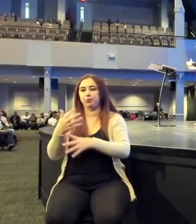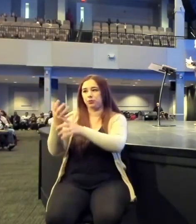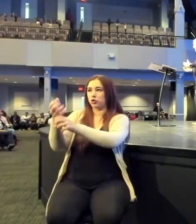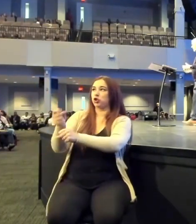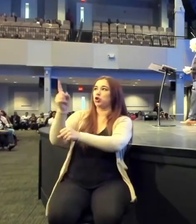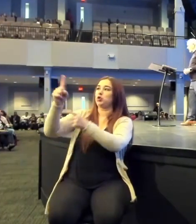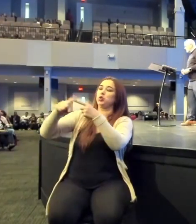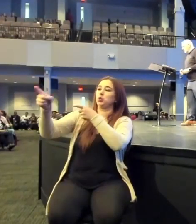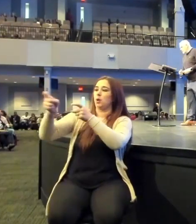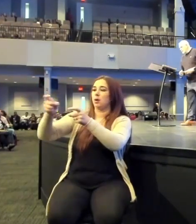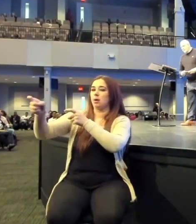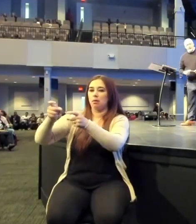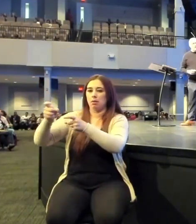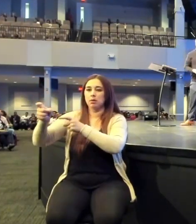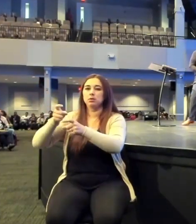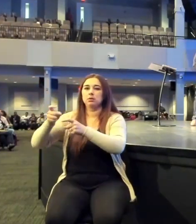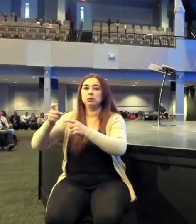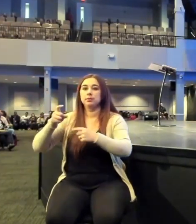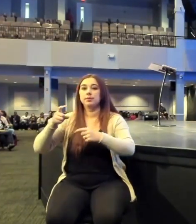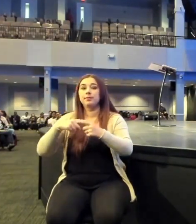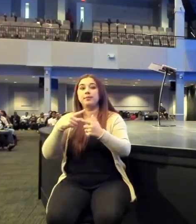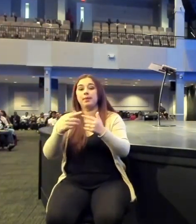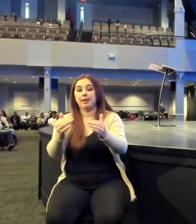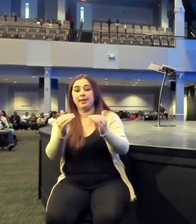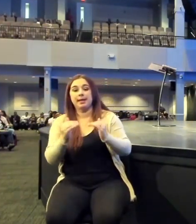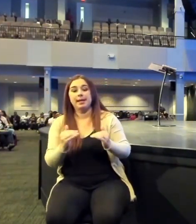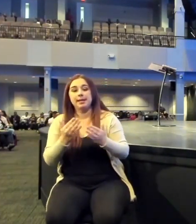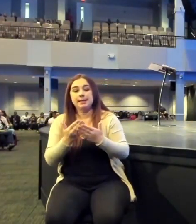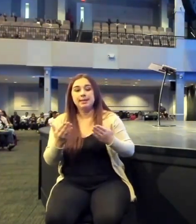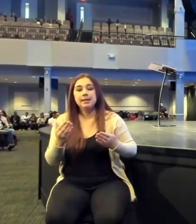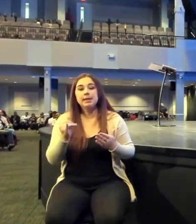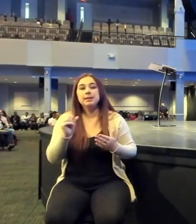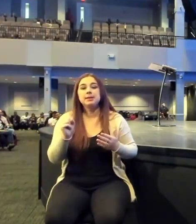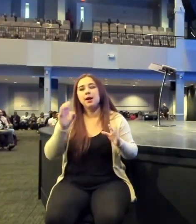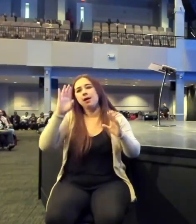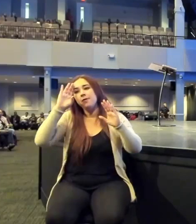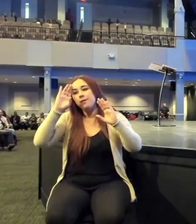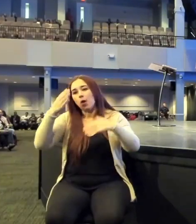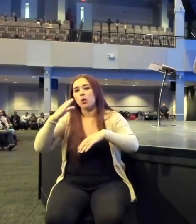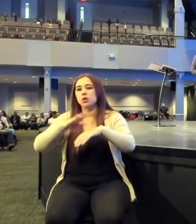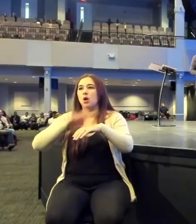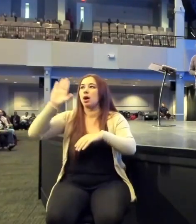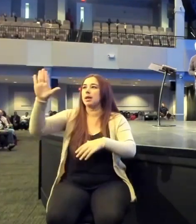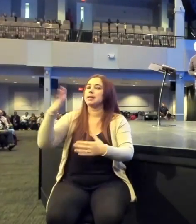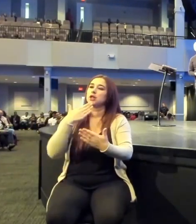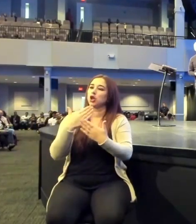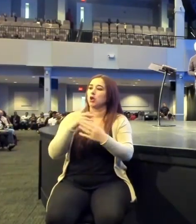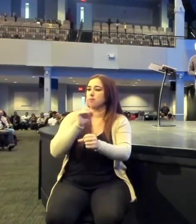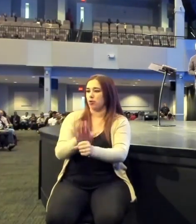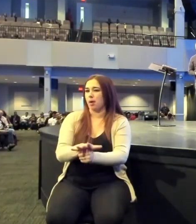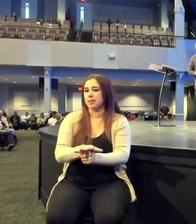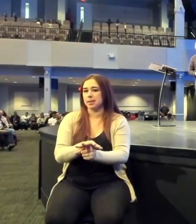trusting You to handle this. And then the next thing that's necessary is to focus on God's good promises.